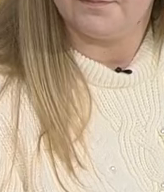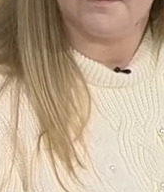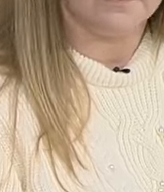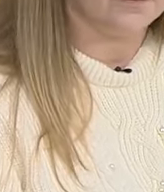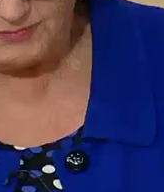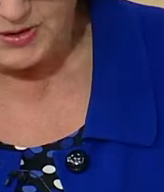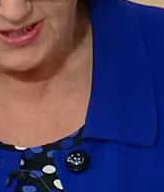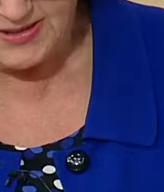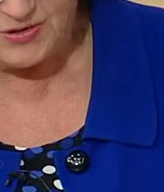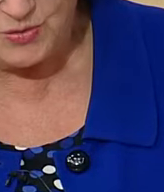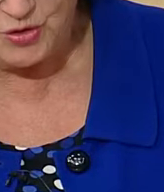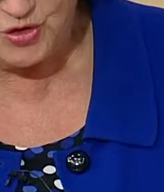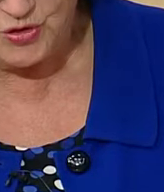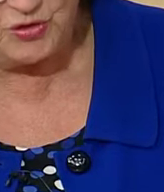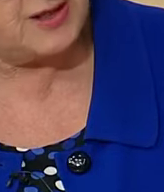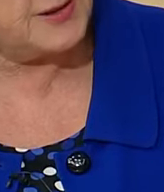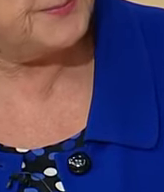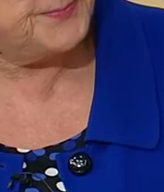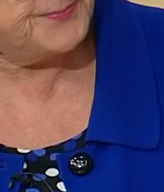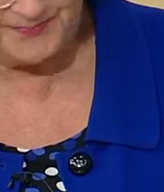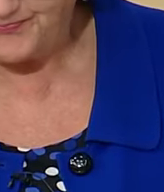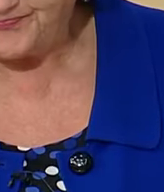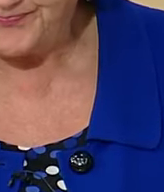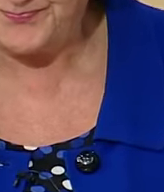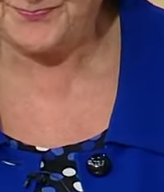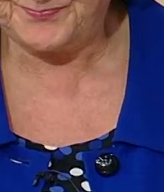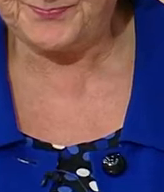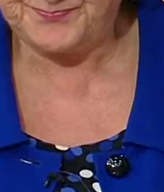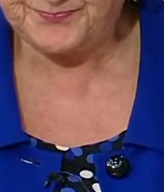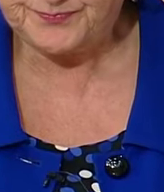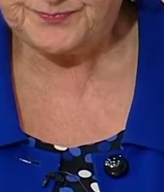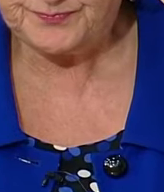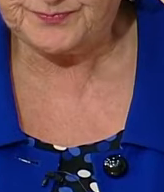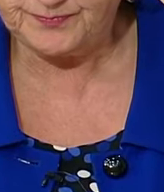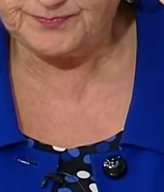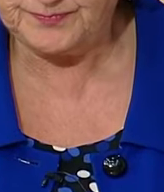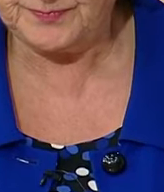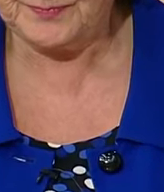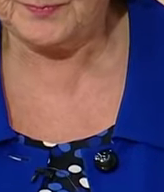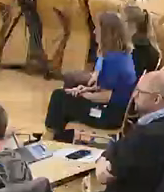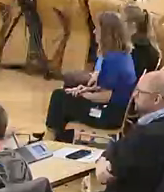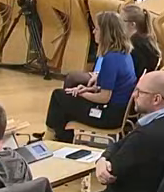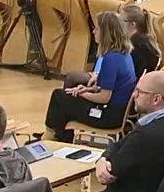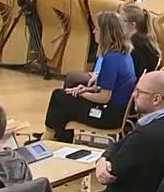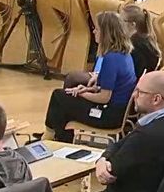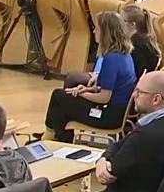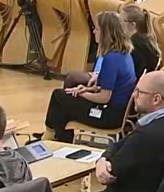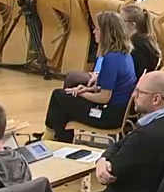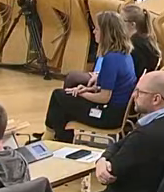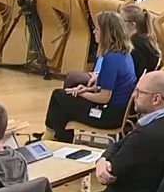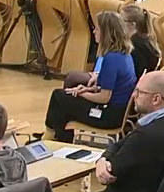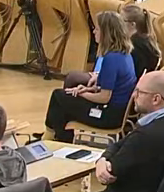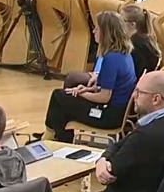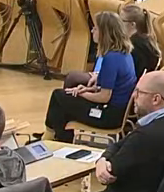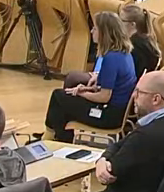Thank you, Gillian. I would next go to Alan. I think one of the things that, I mean,